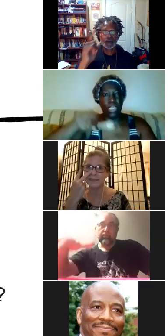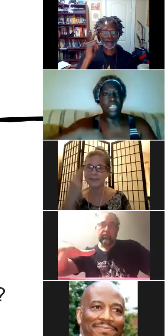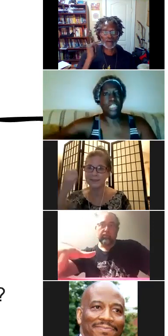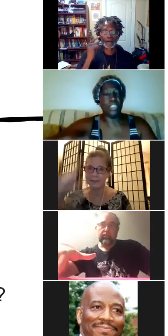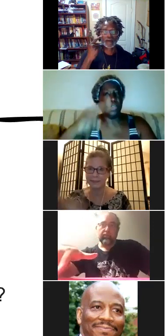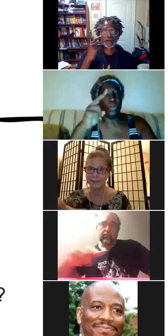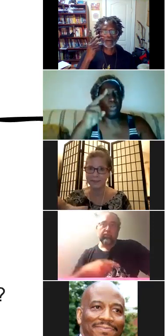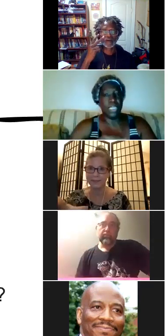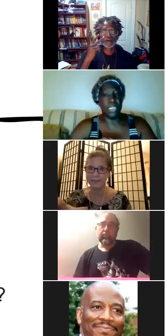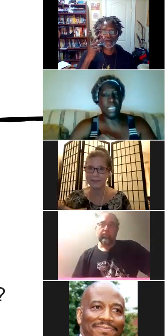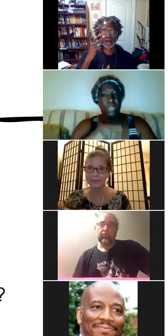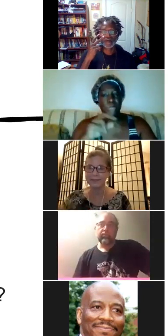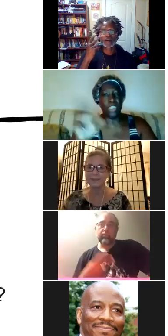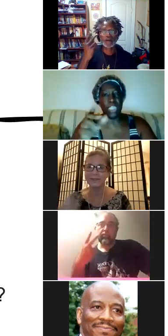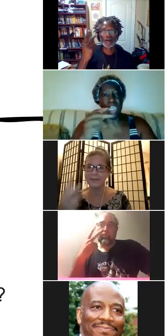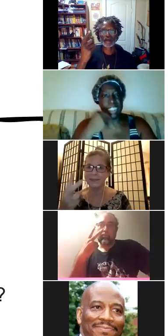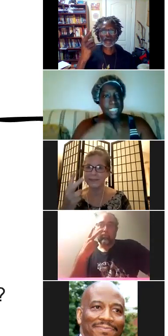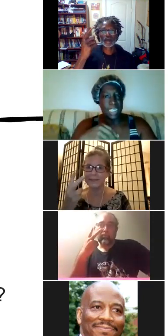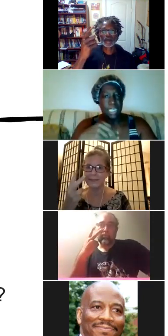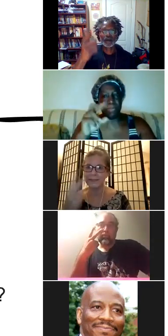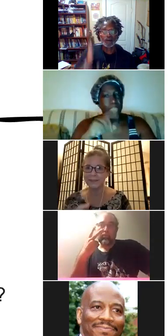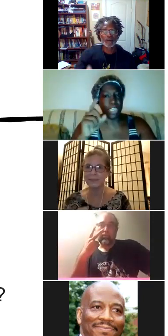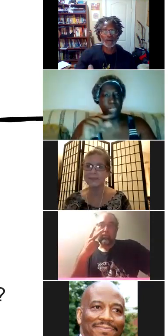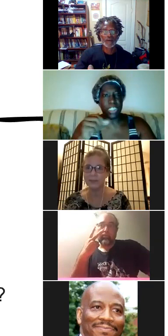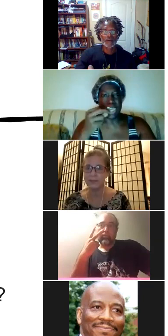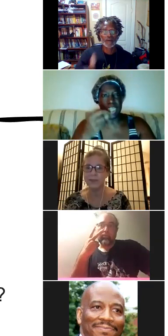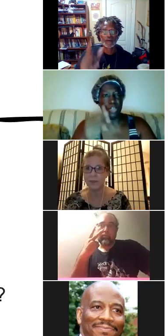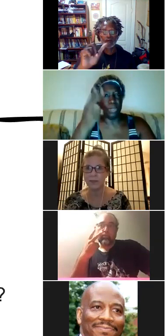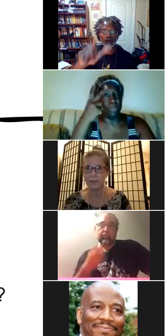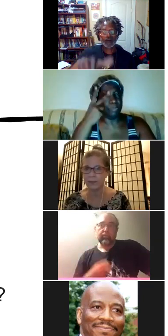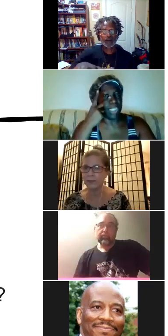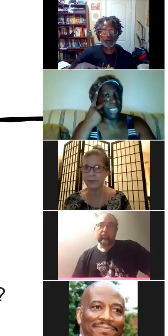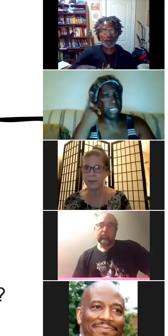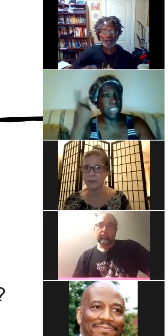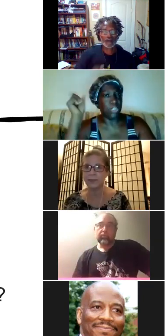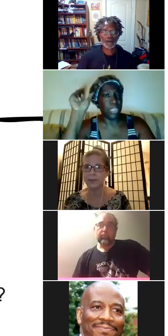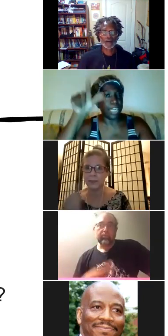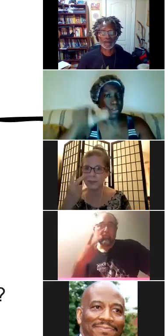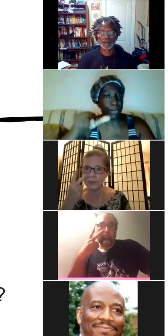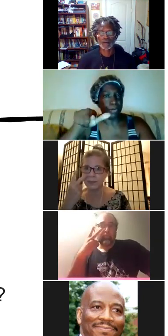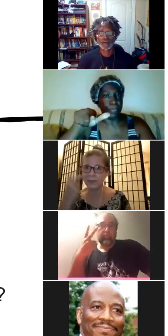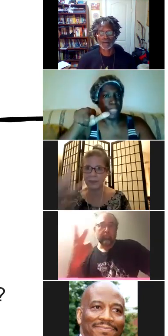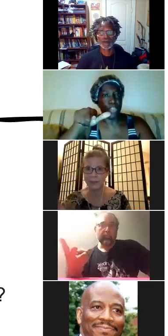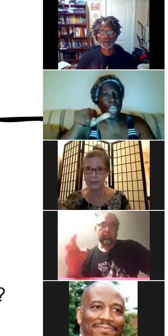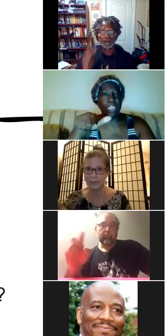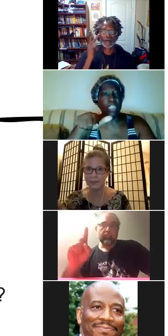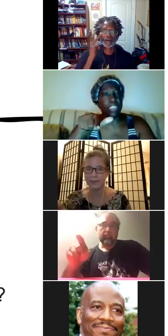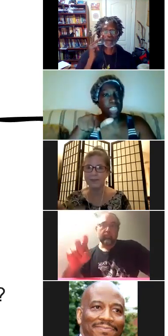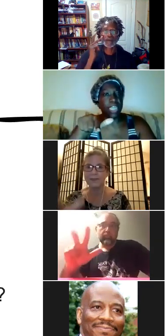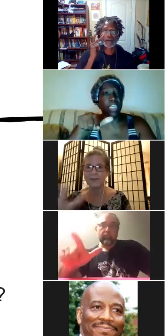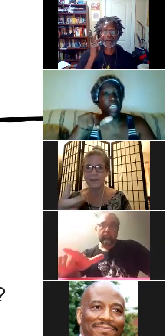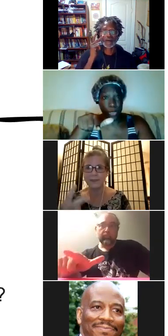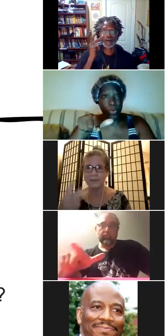down. So you wouldn't sign C. I'm sorry, you wouldn't sign U. It would be see you later. You're